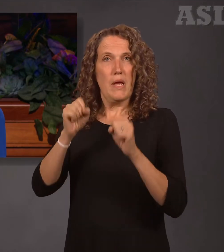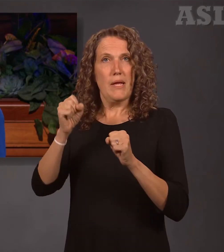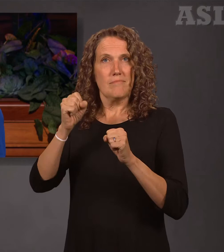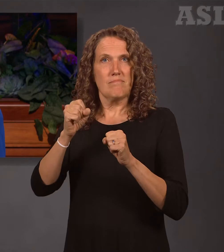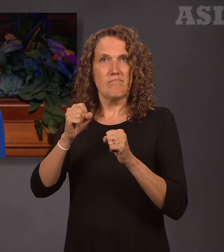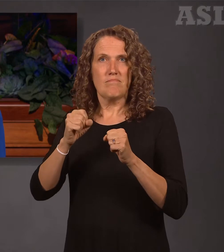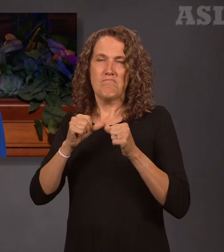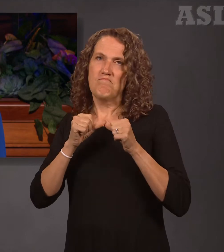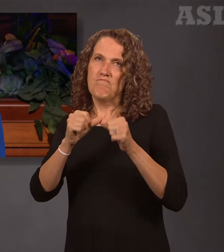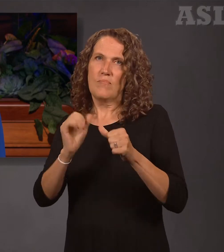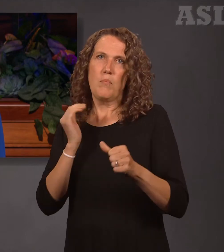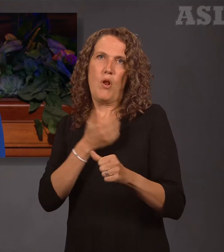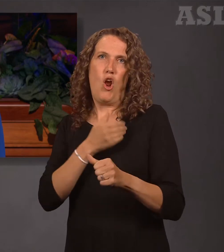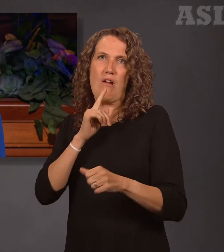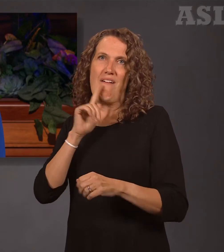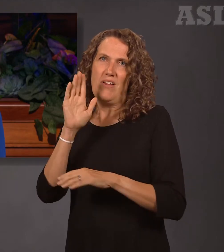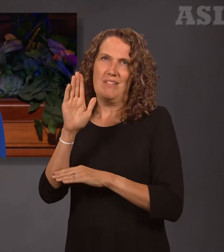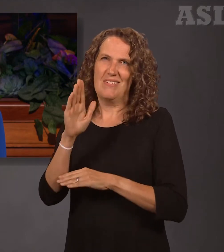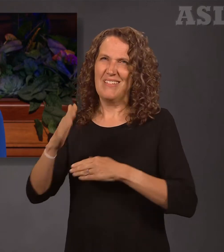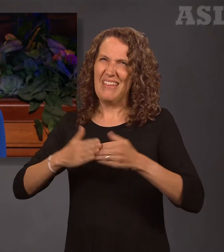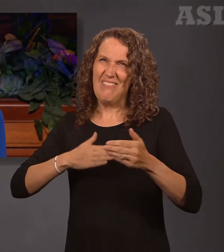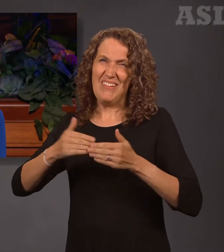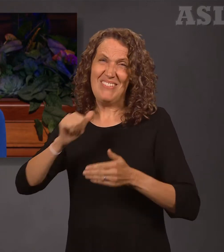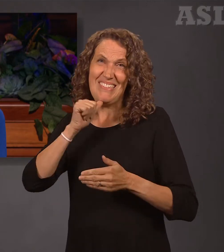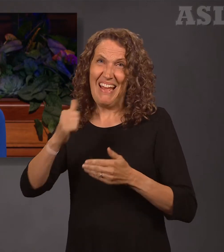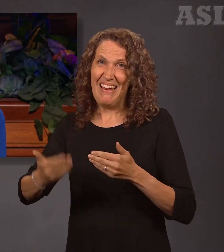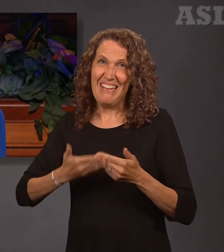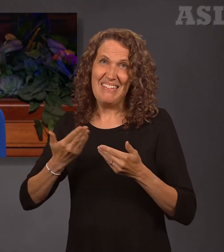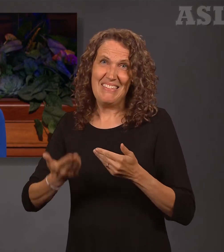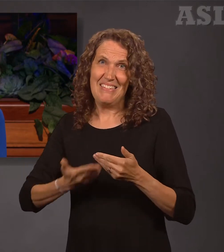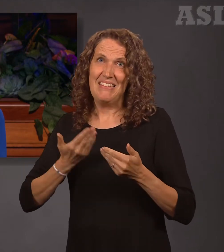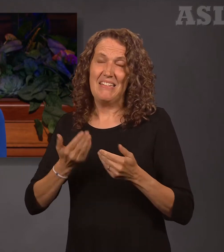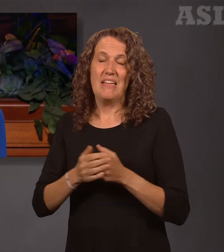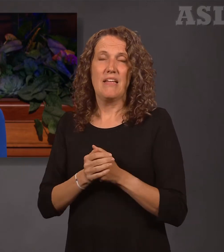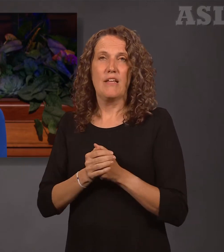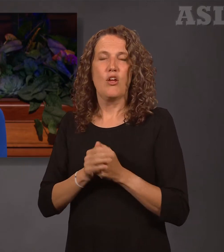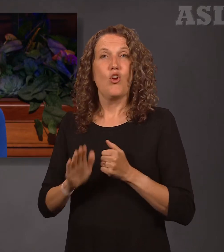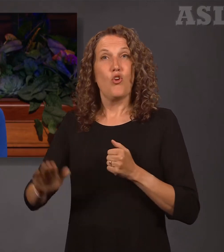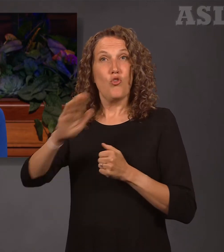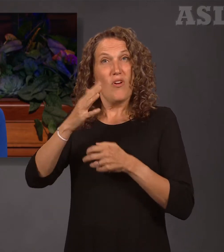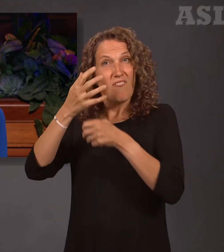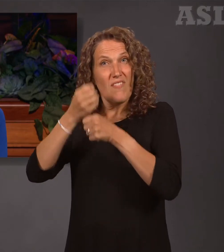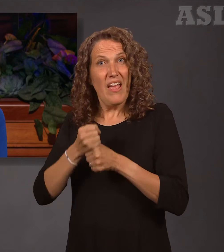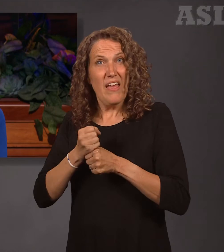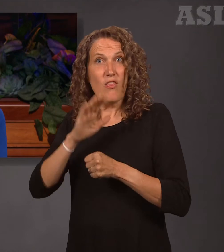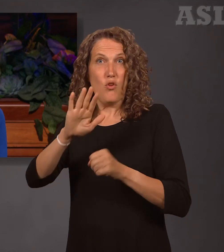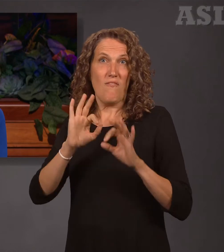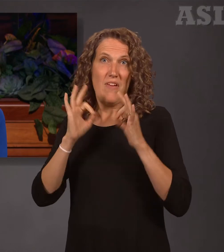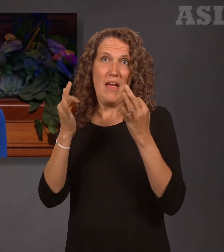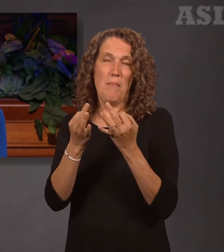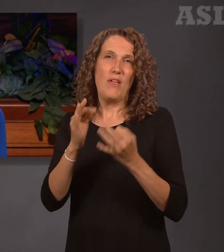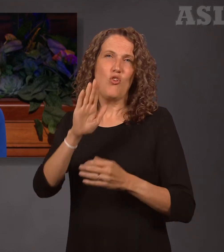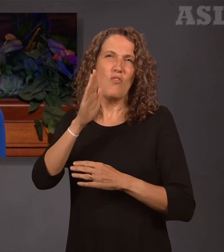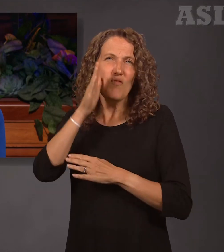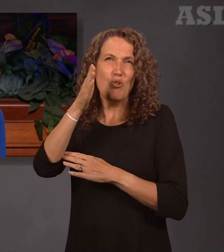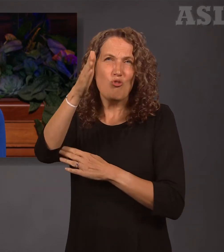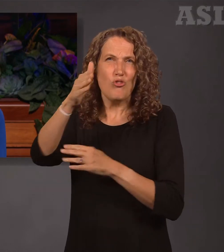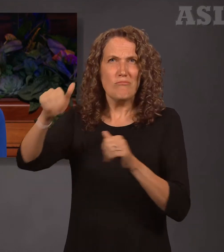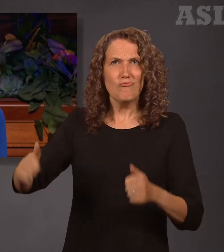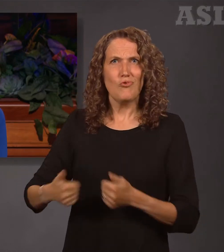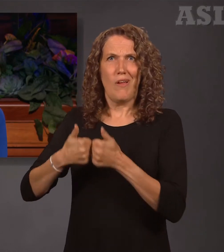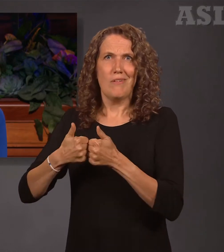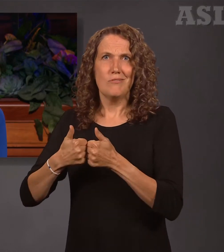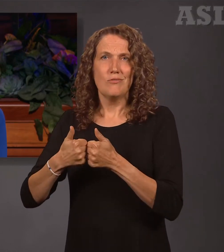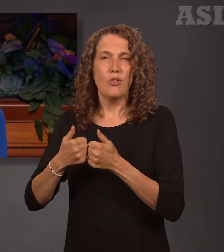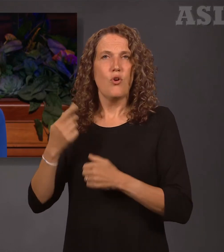even when it's not easy when your faith your family or your future are challenged when you